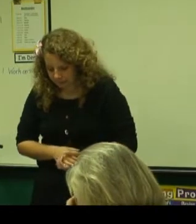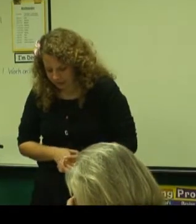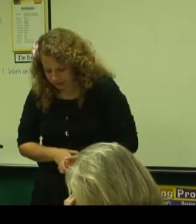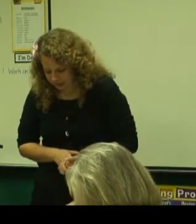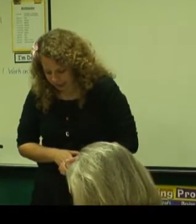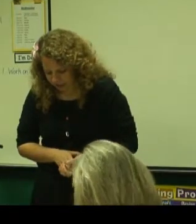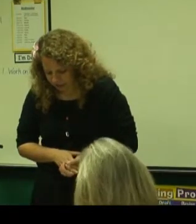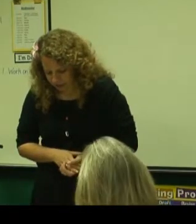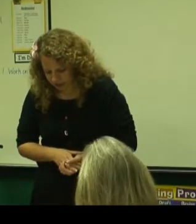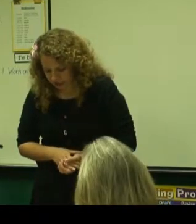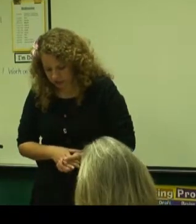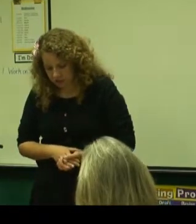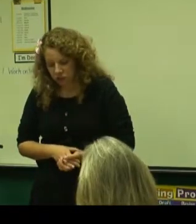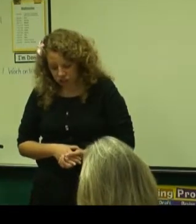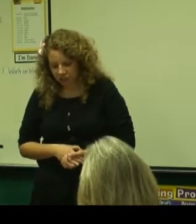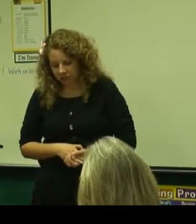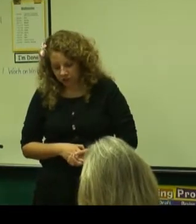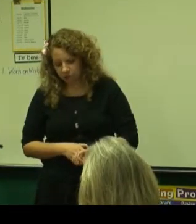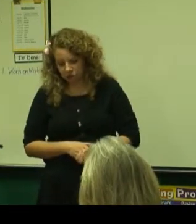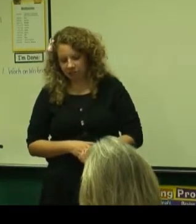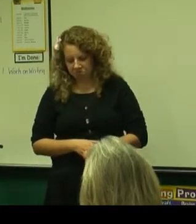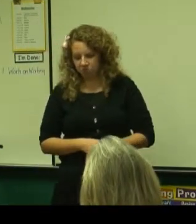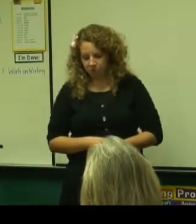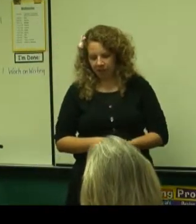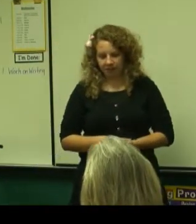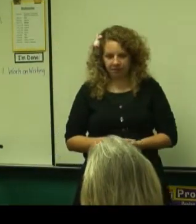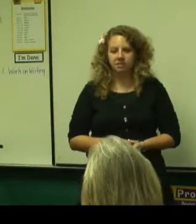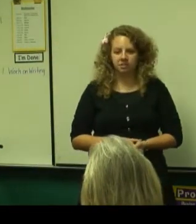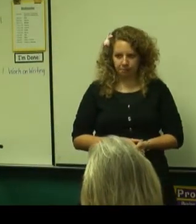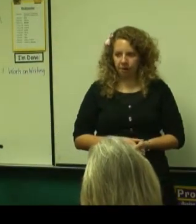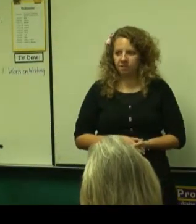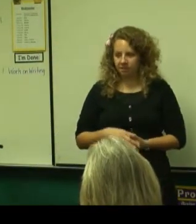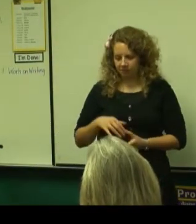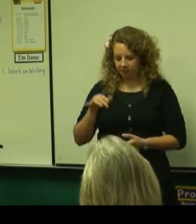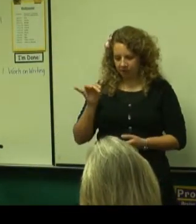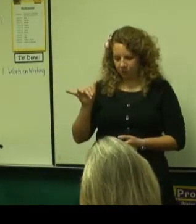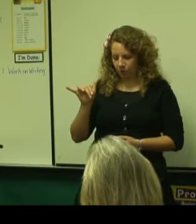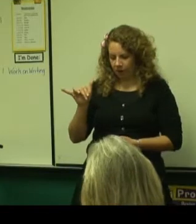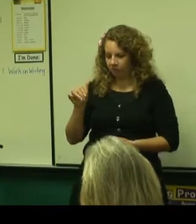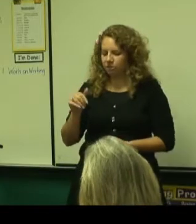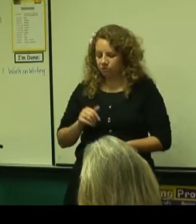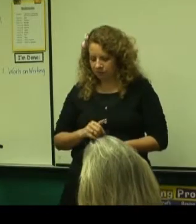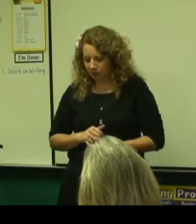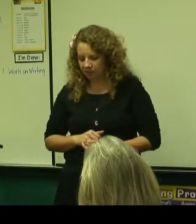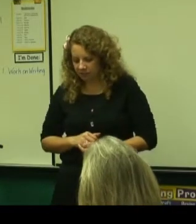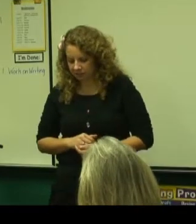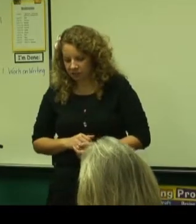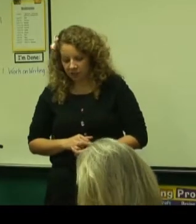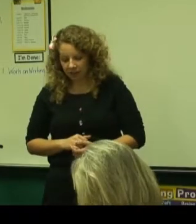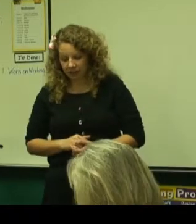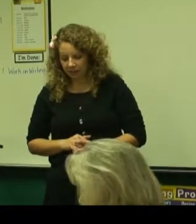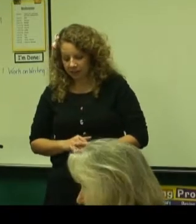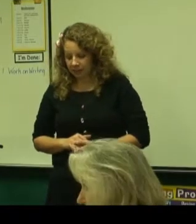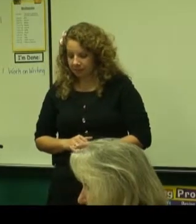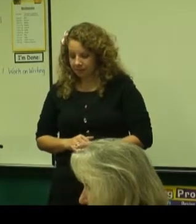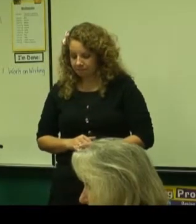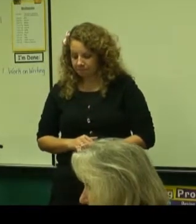And then the answer is she knows she. So yes, because it's a positive, it's got the Y over it, so it's a positive. You would just say C, yes,